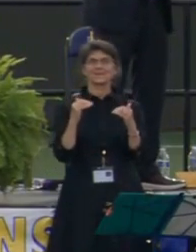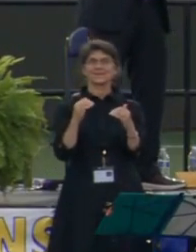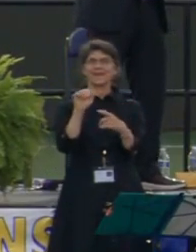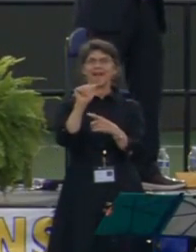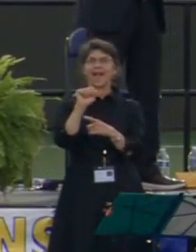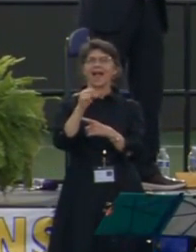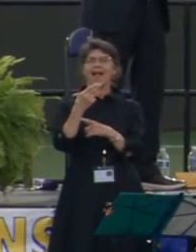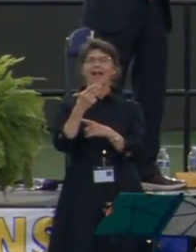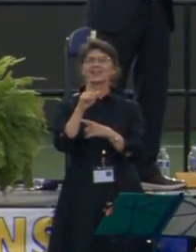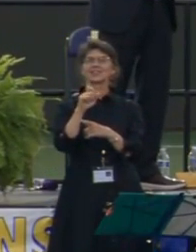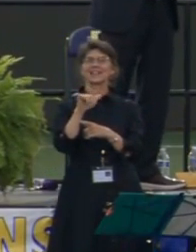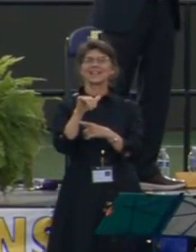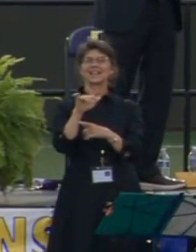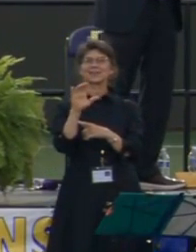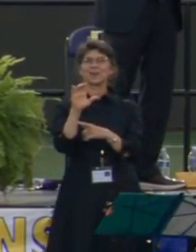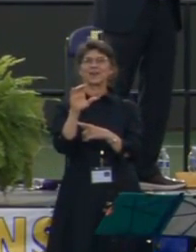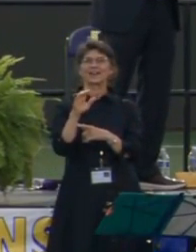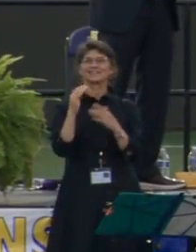Ashley Corona.